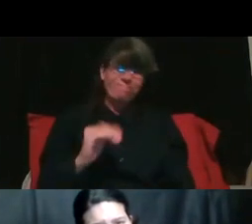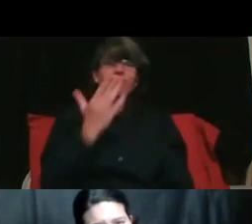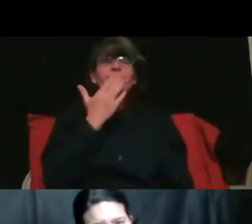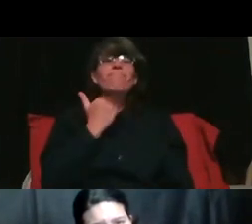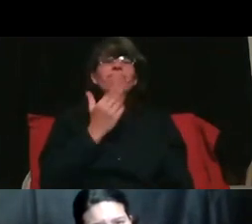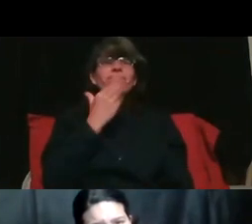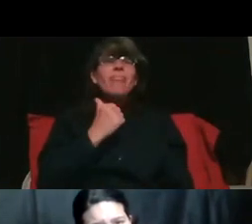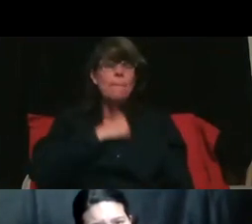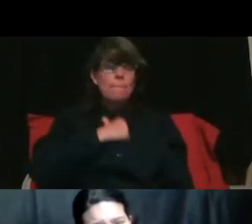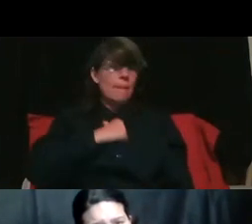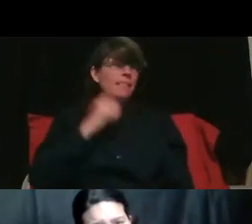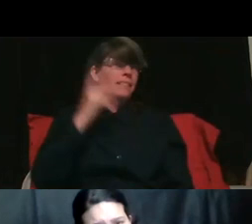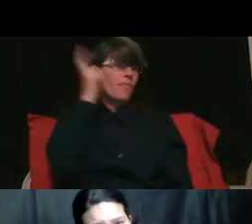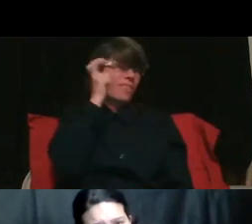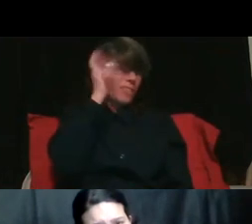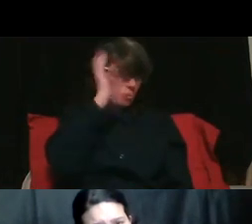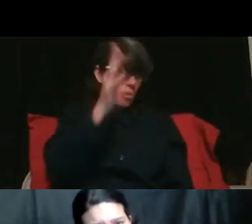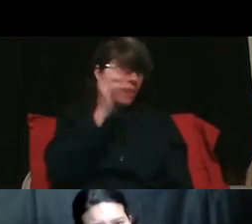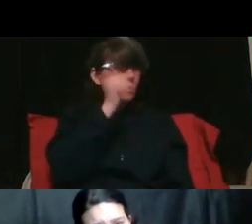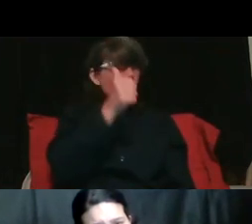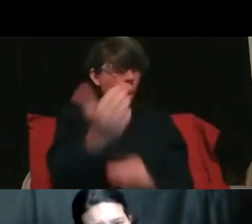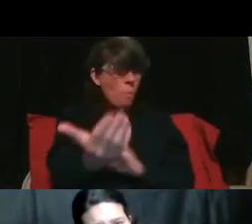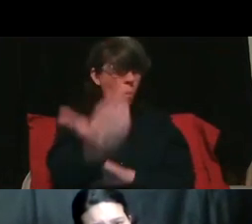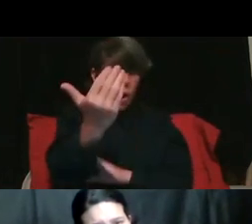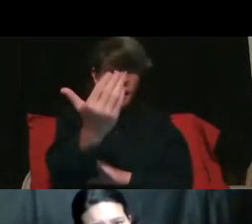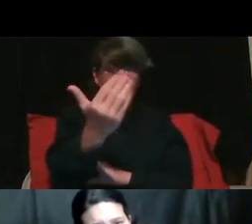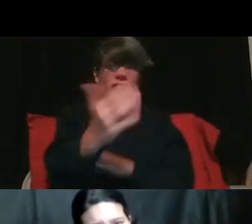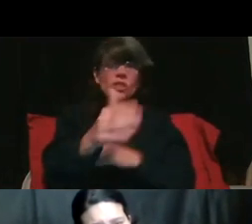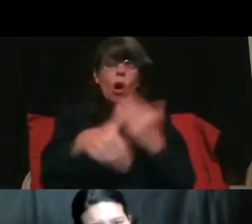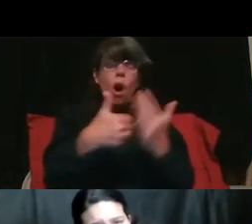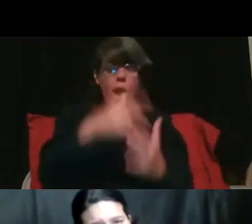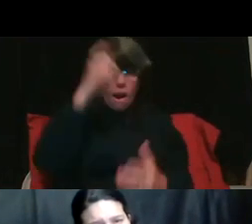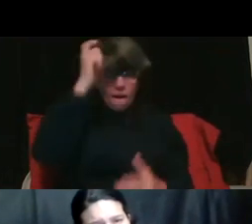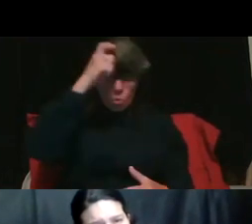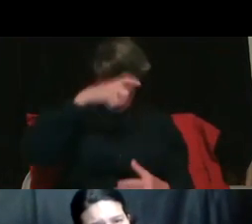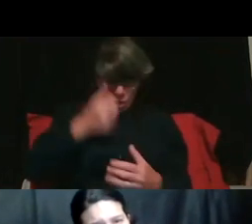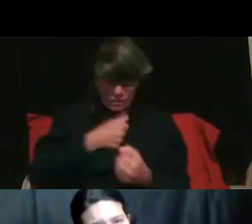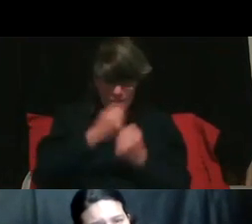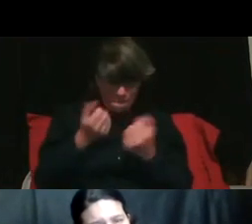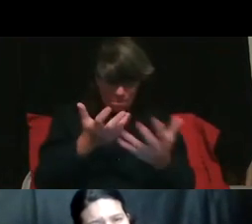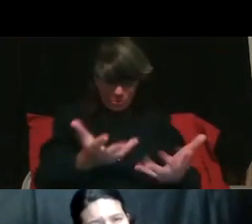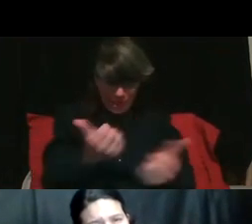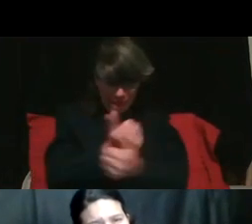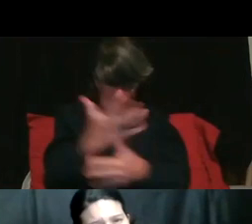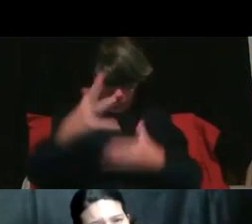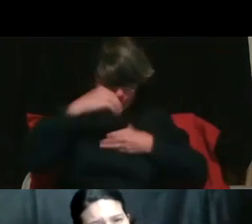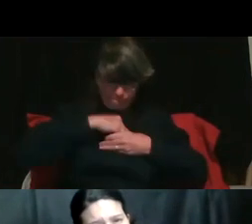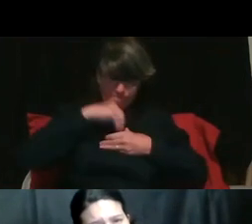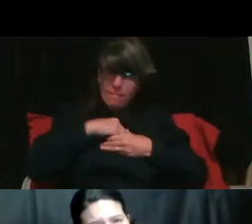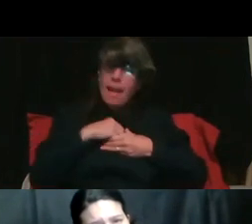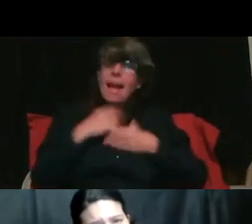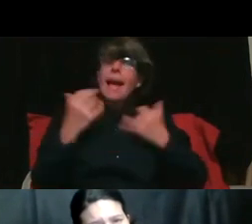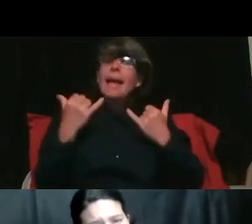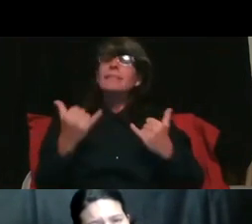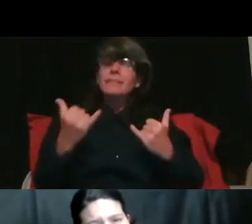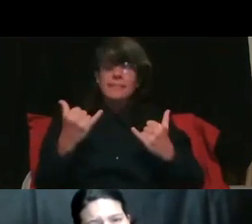this tomorrow morning, so I can take all of your words and poetry in. tonight. I had a lot going on. I heard